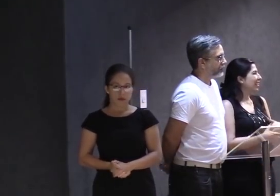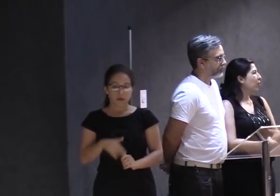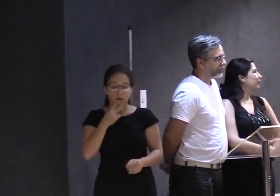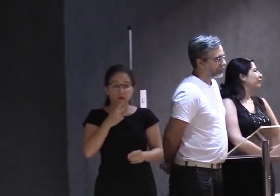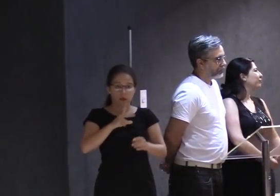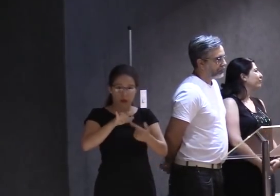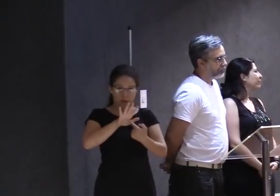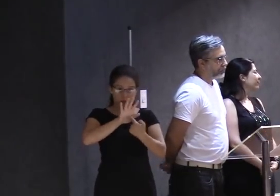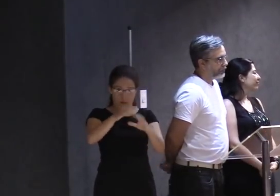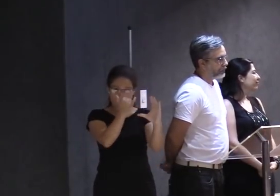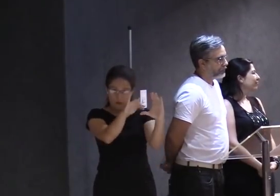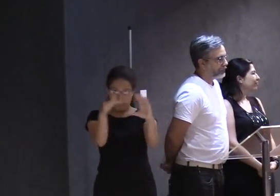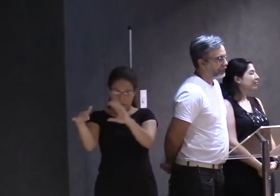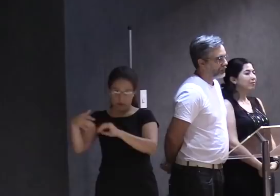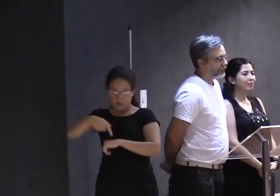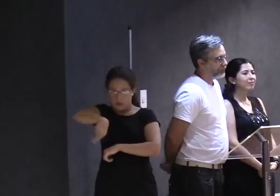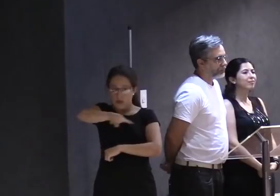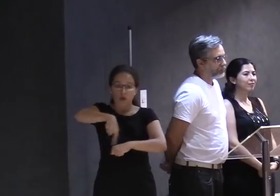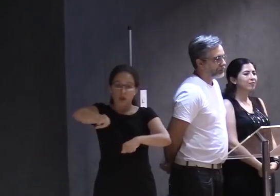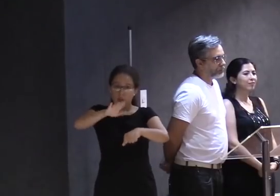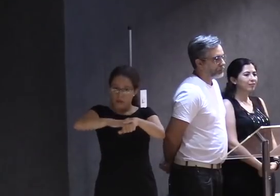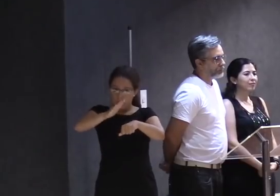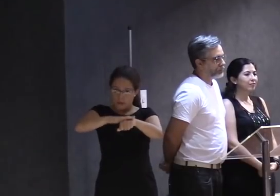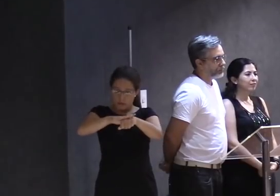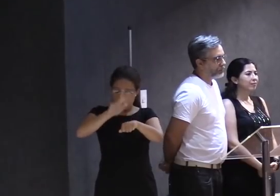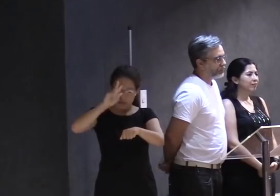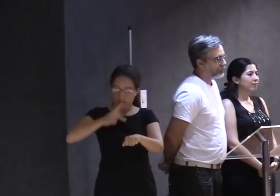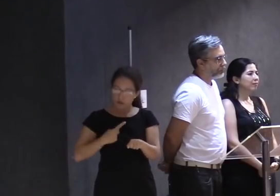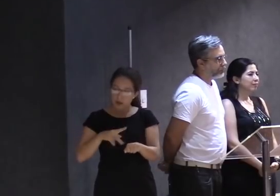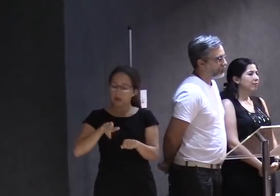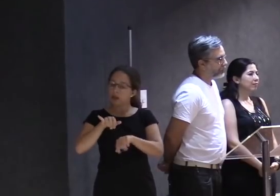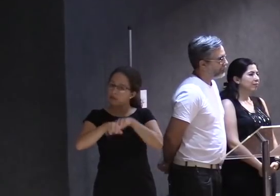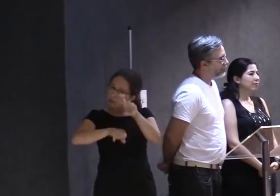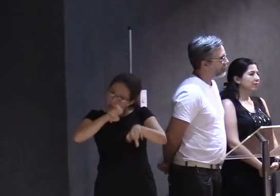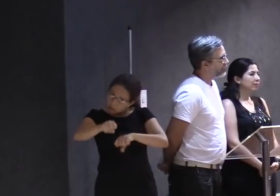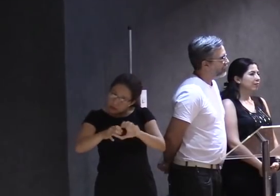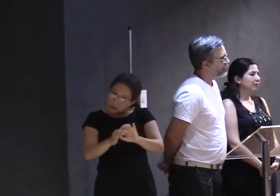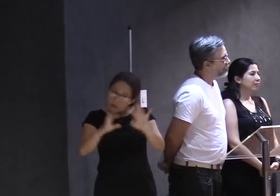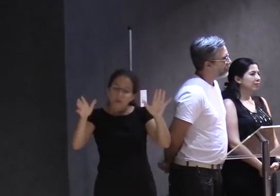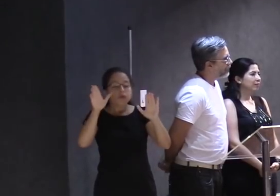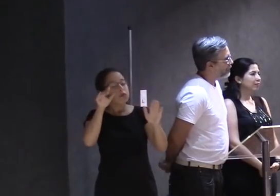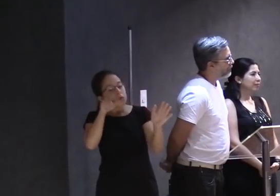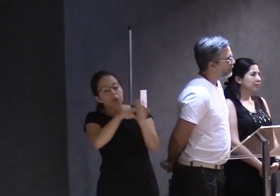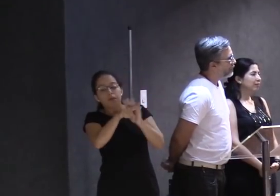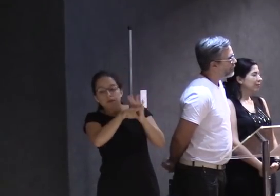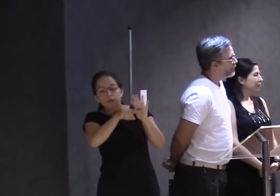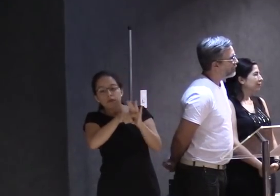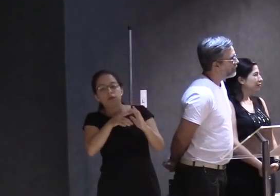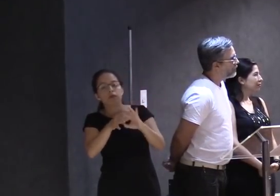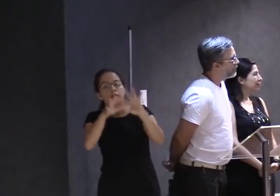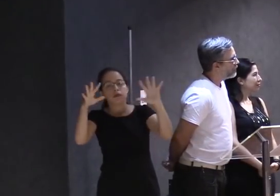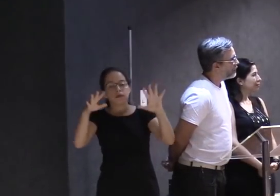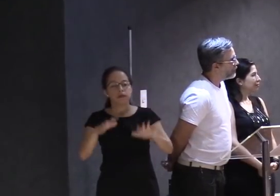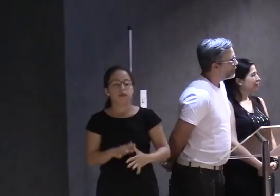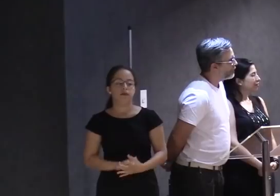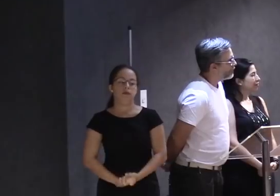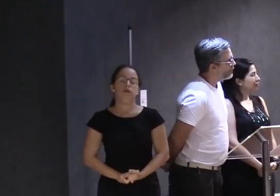essa apresentação mais tarde para nós e que terão todos esses sites disponíveis para